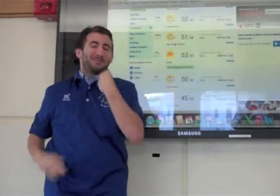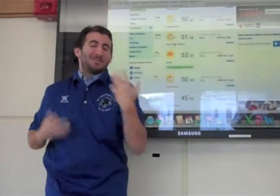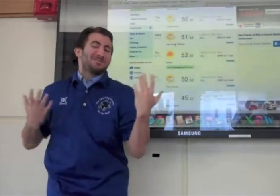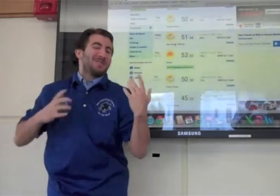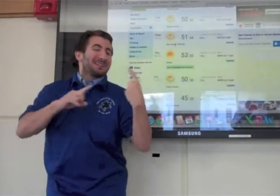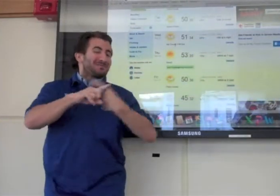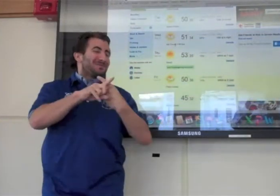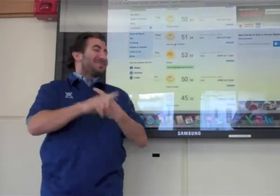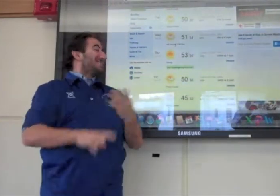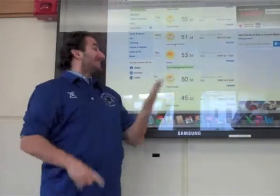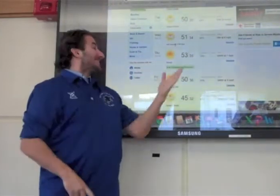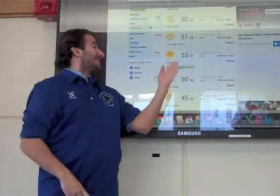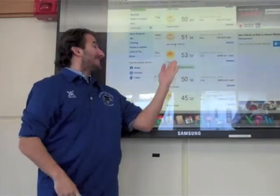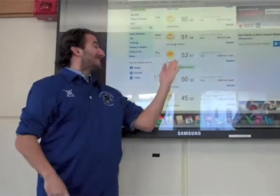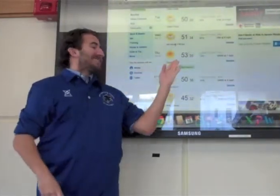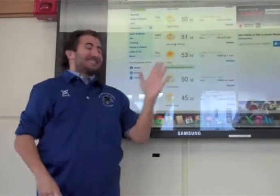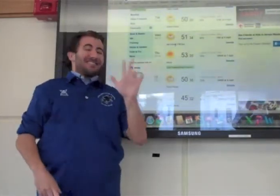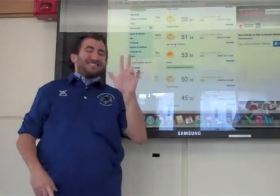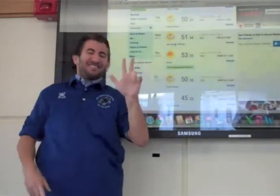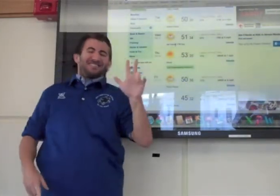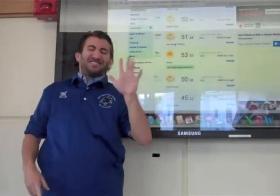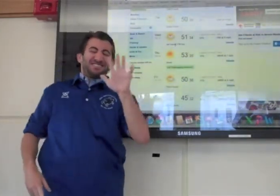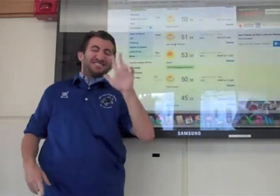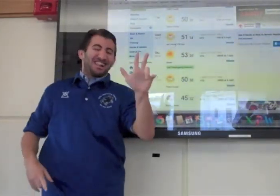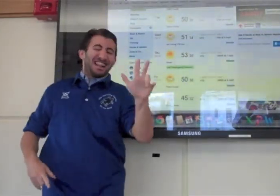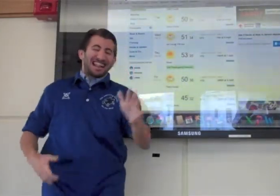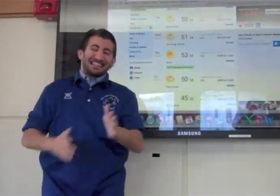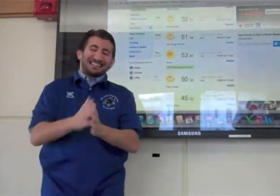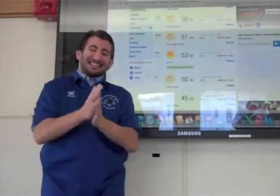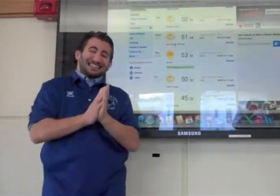On Thursday, Thanksgiving Day, we have great weather, 53 degrees.